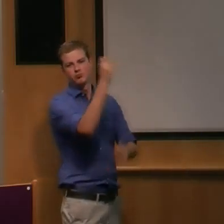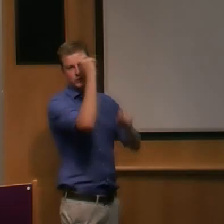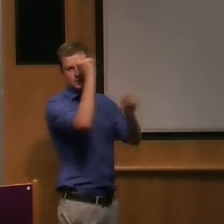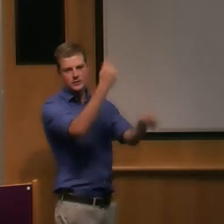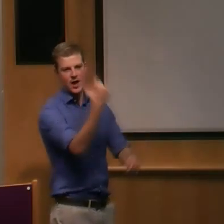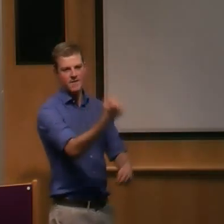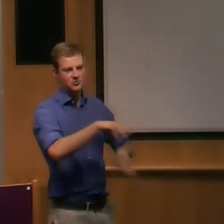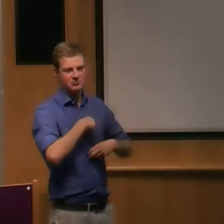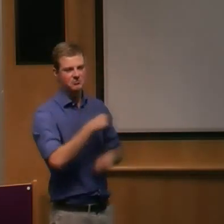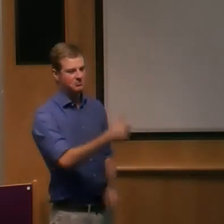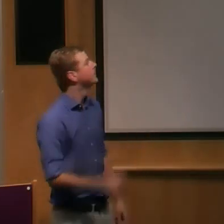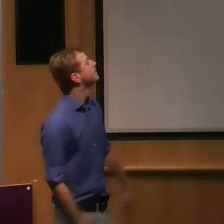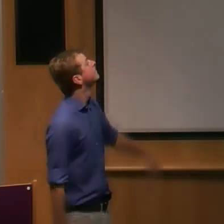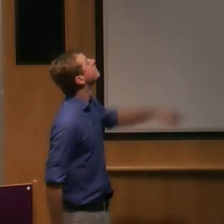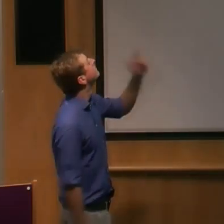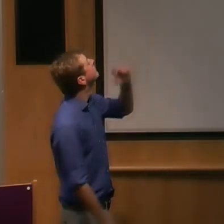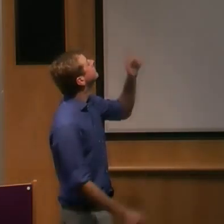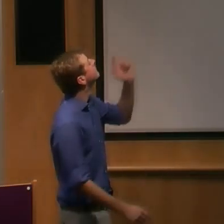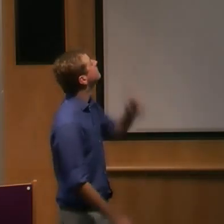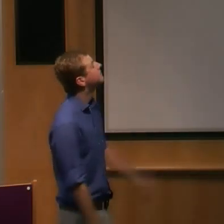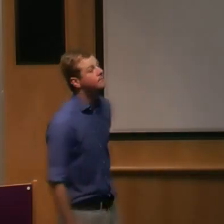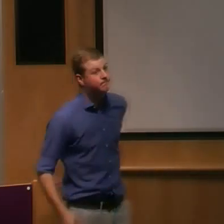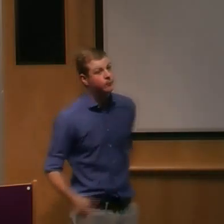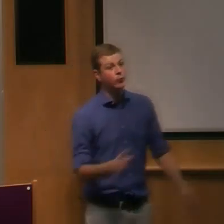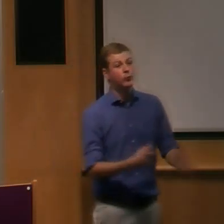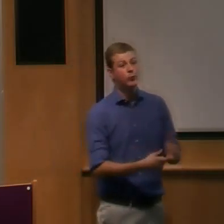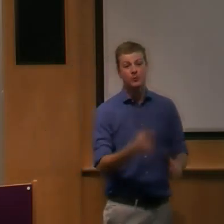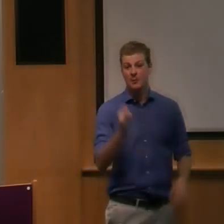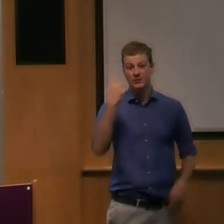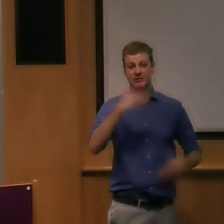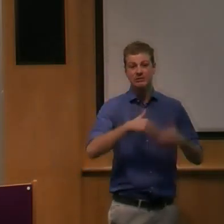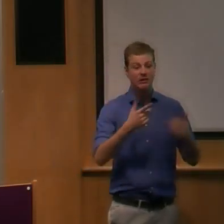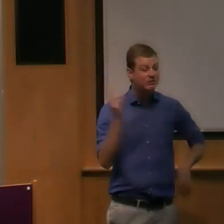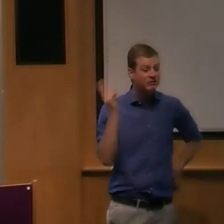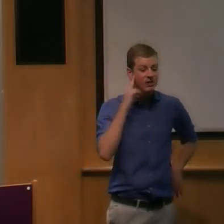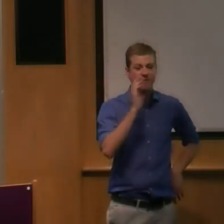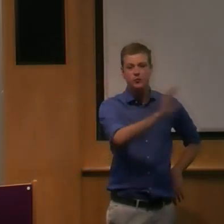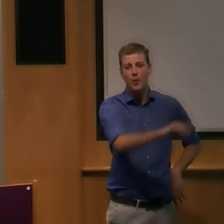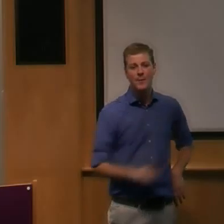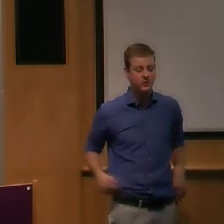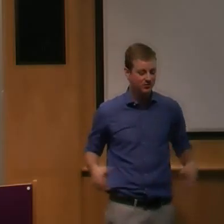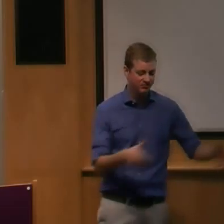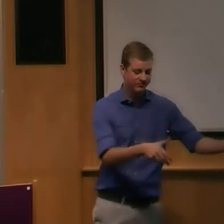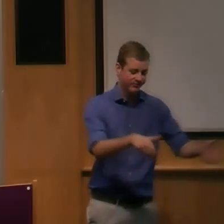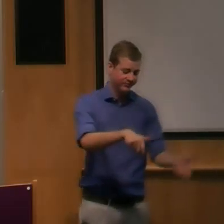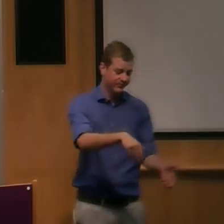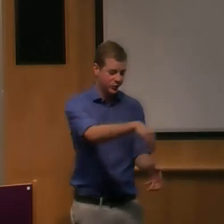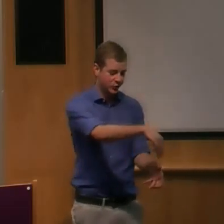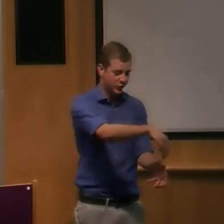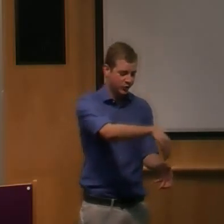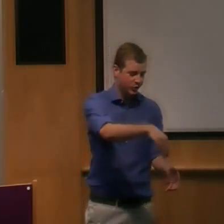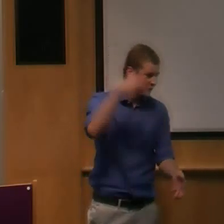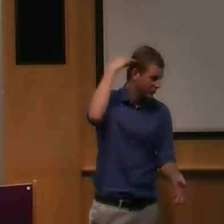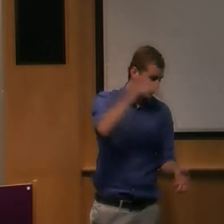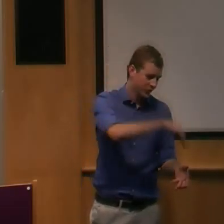that's the strength. The strength of ESL is it's beautiful and it grows and it changes. You know, all the finance that's sent to try